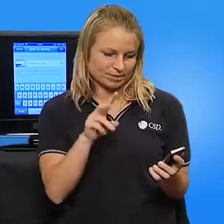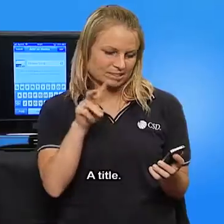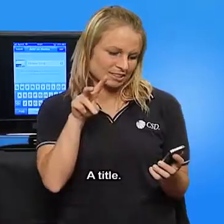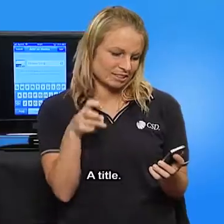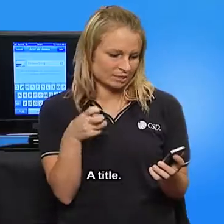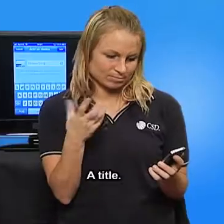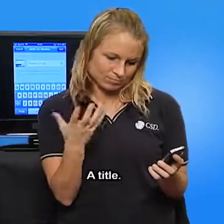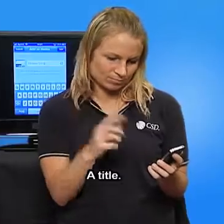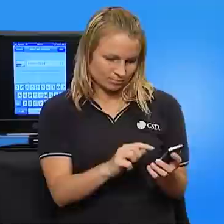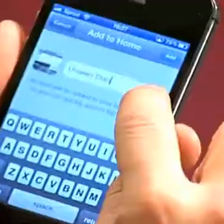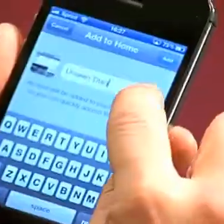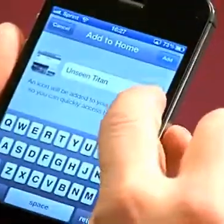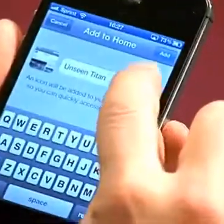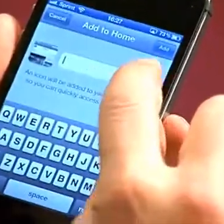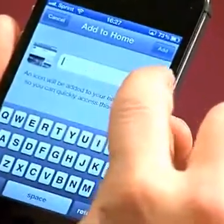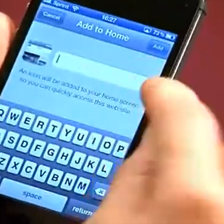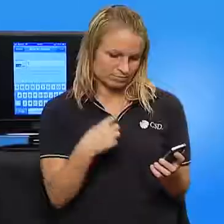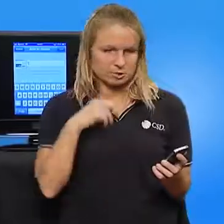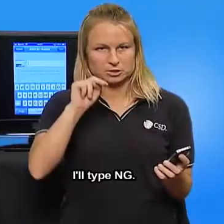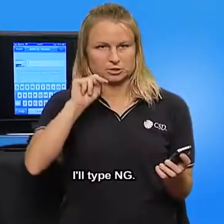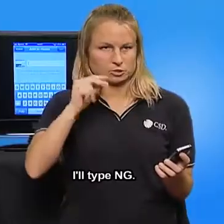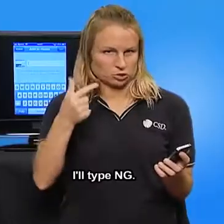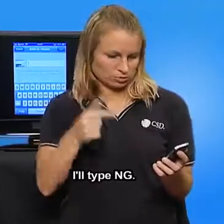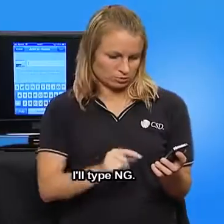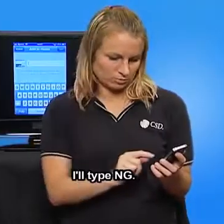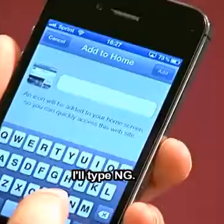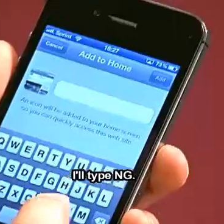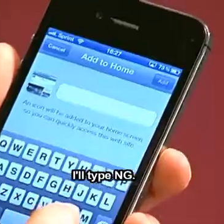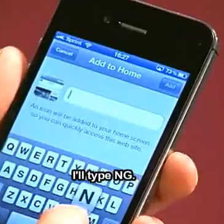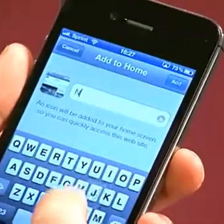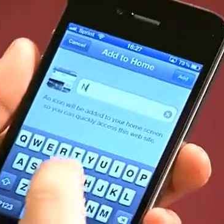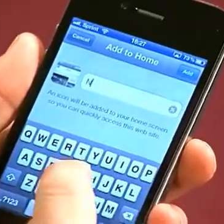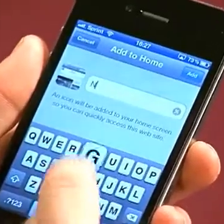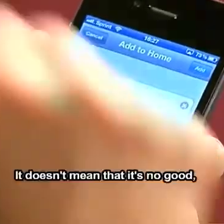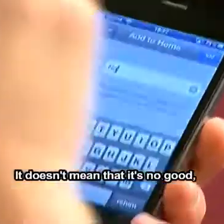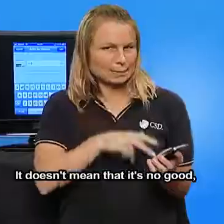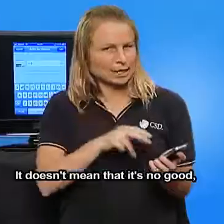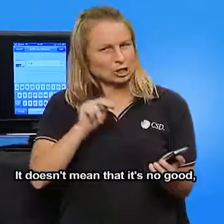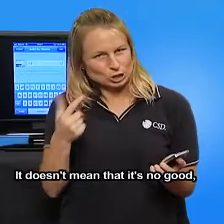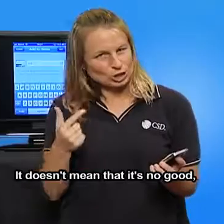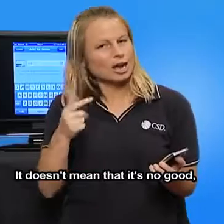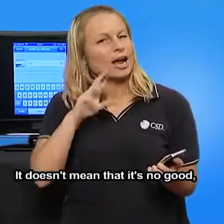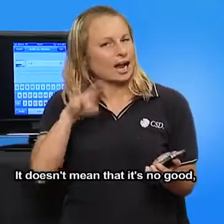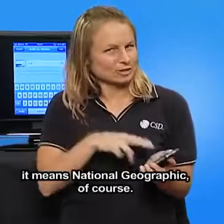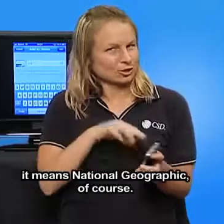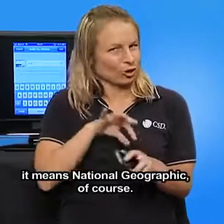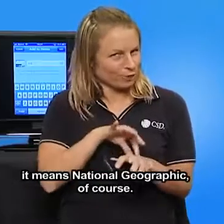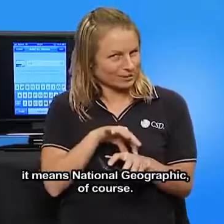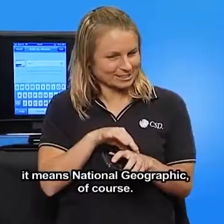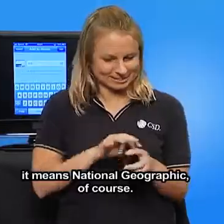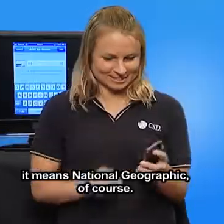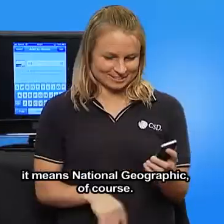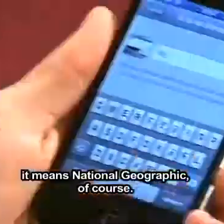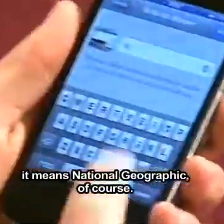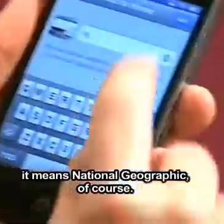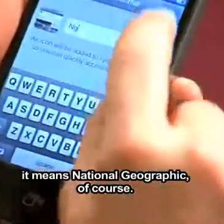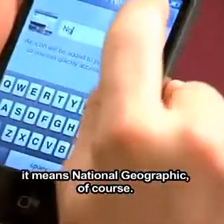A title. I'll type NG. It doesn't mean that it's no good, it means National Geographic, of